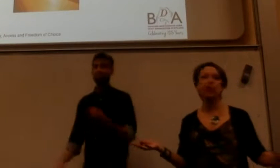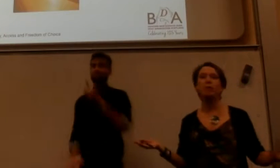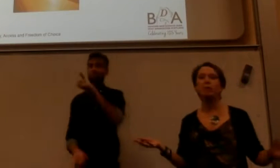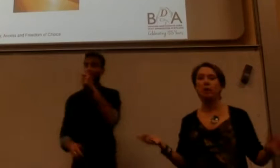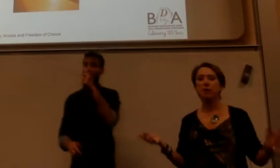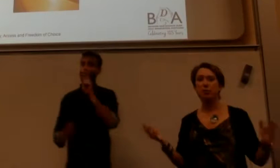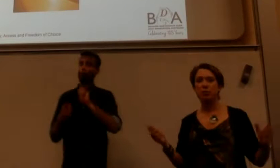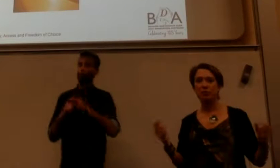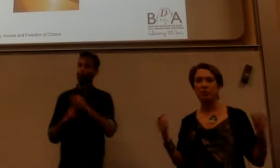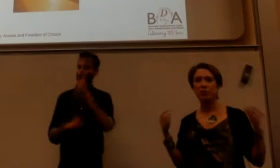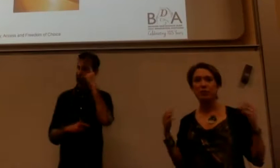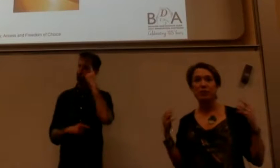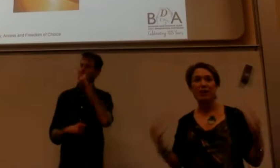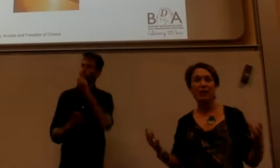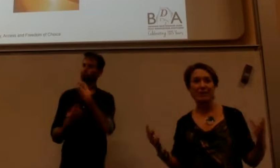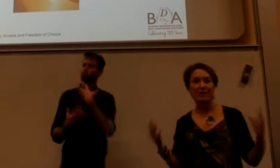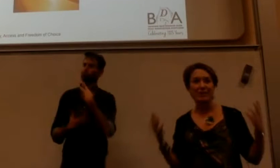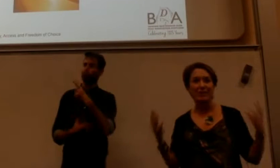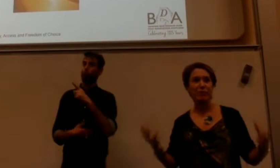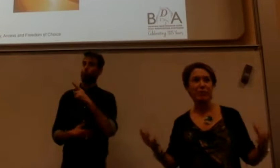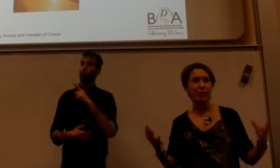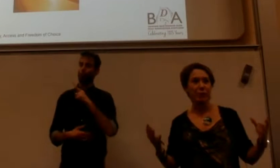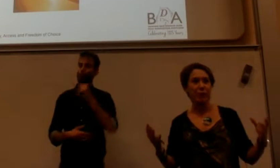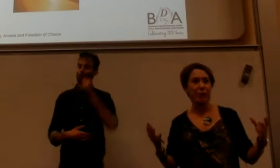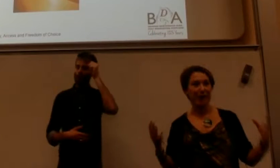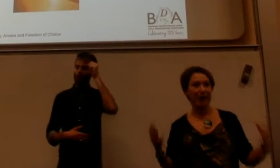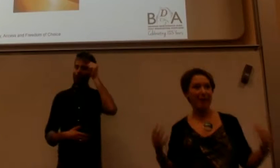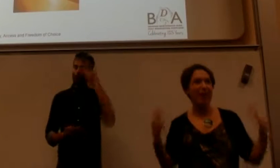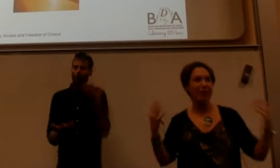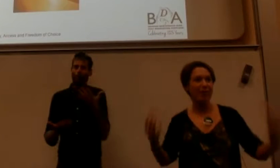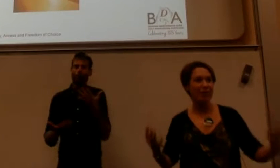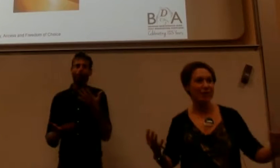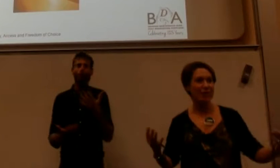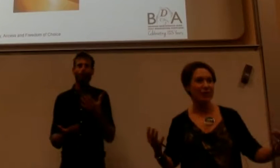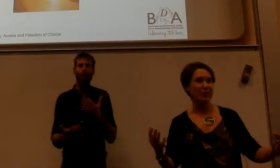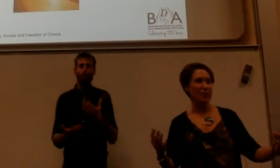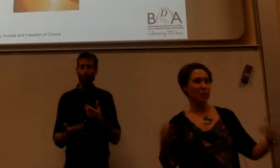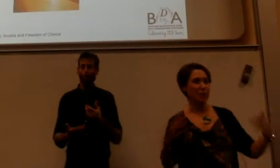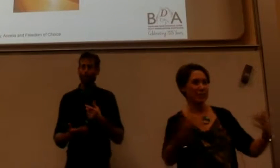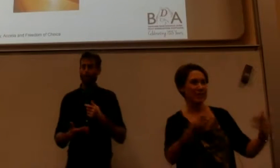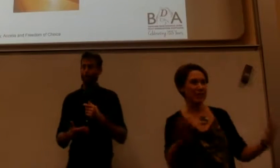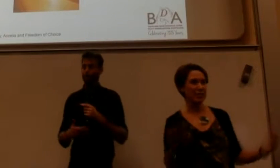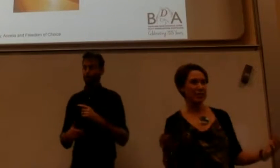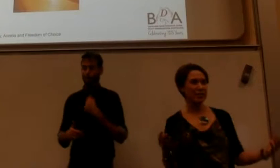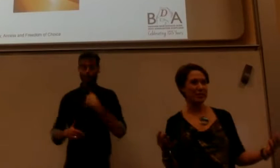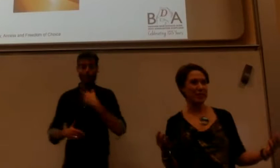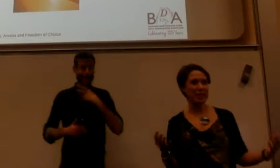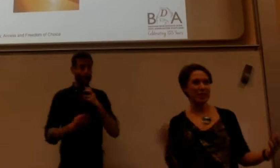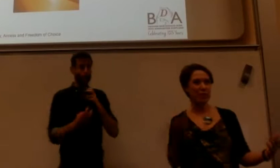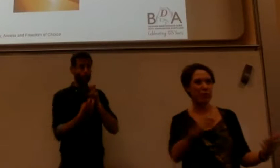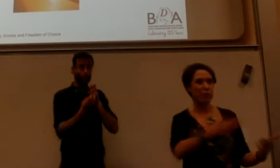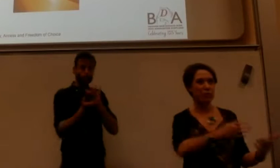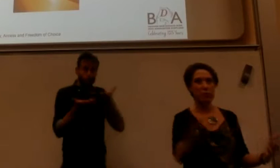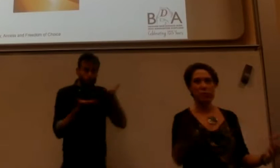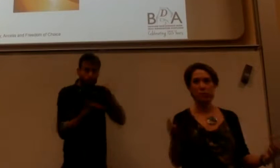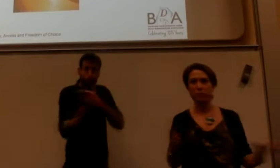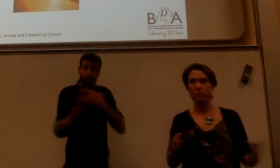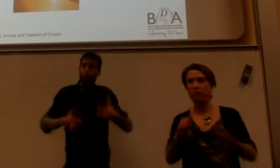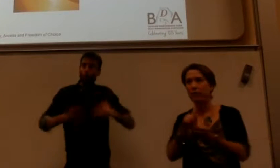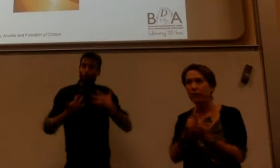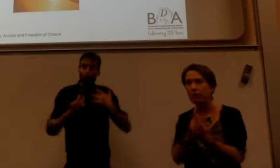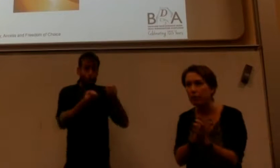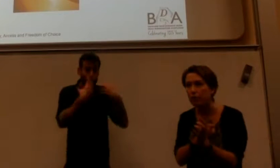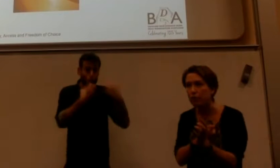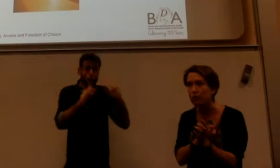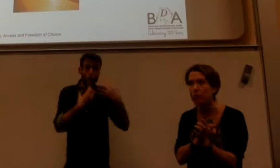because there will be a real demand for having that conversation with the deaf community from all these public bodies.